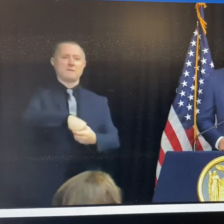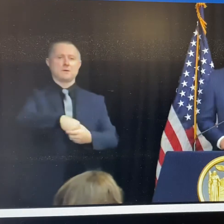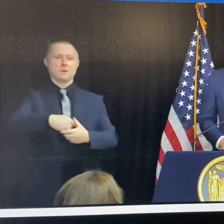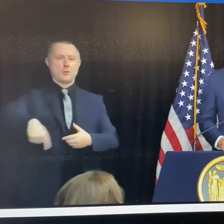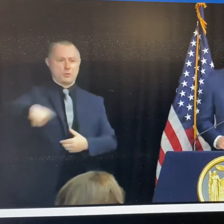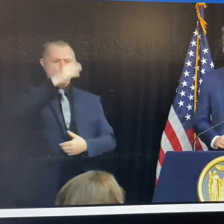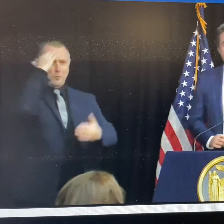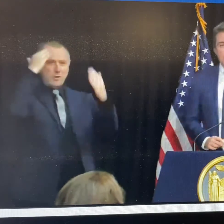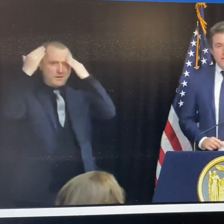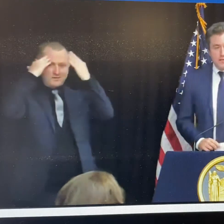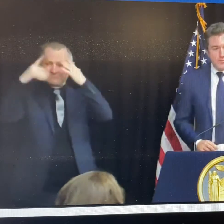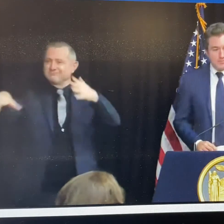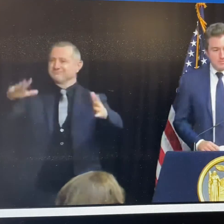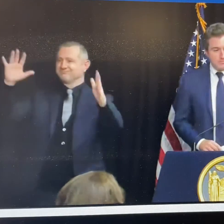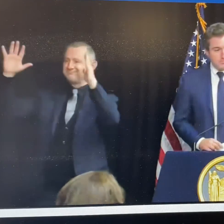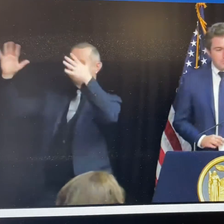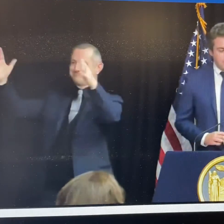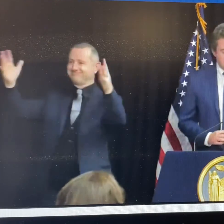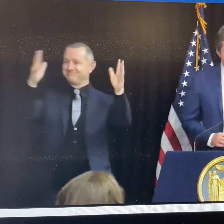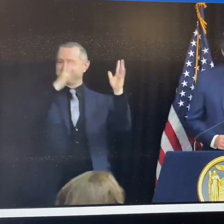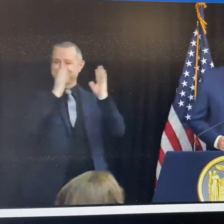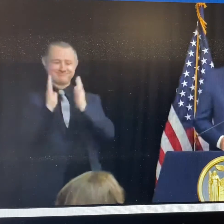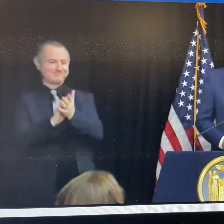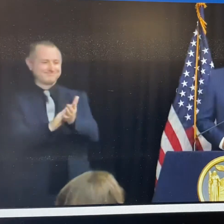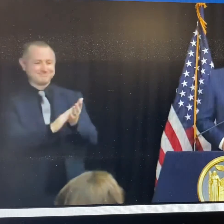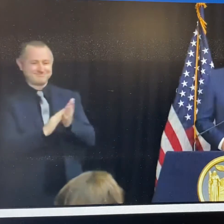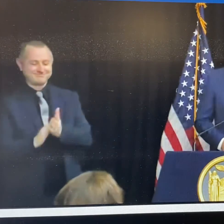clap for that, absolutely.